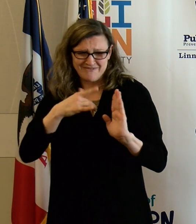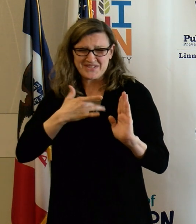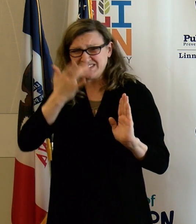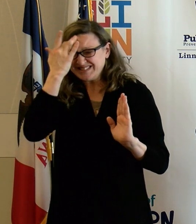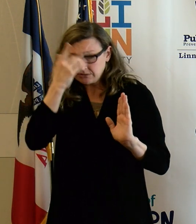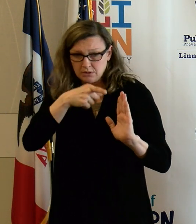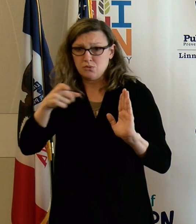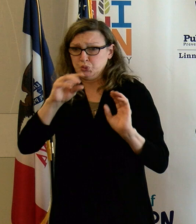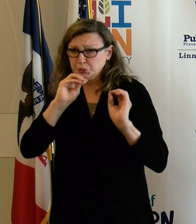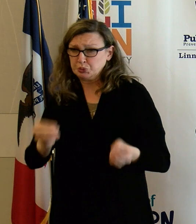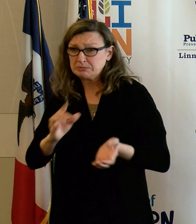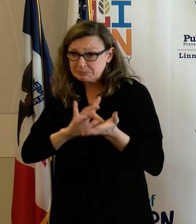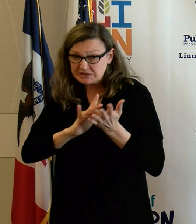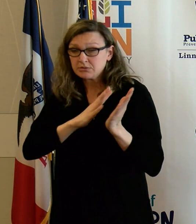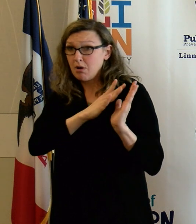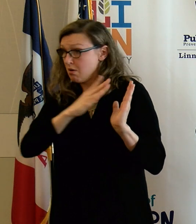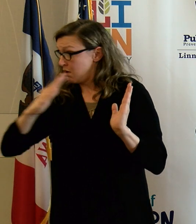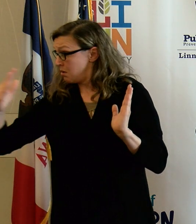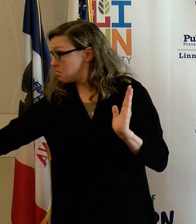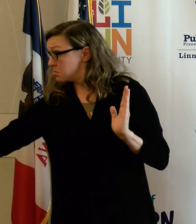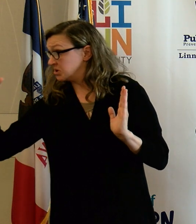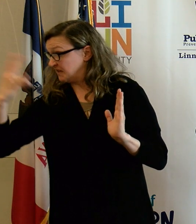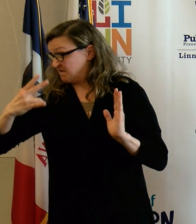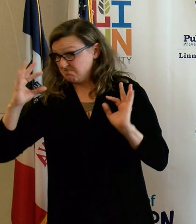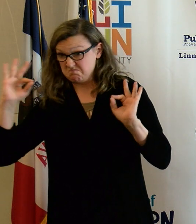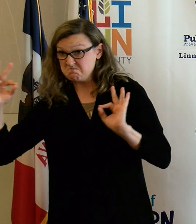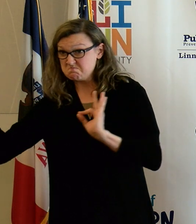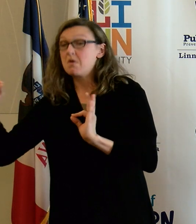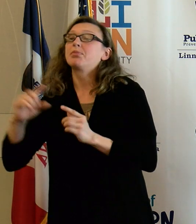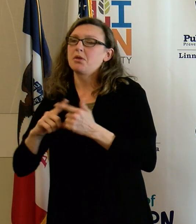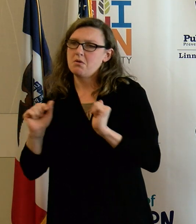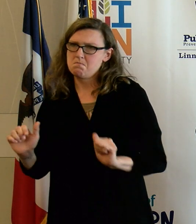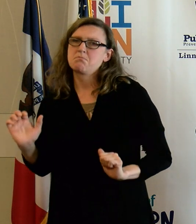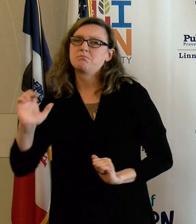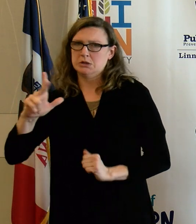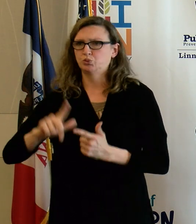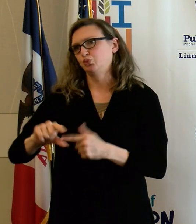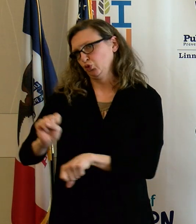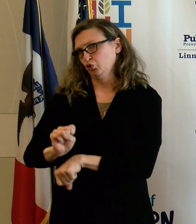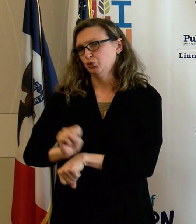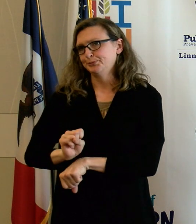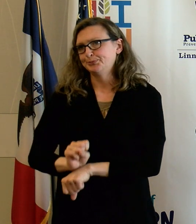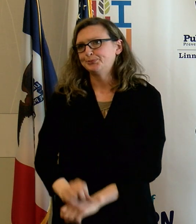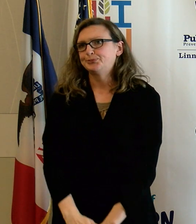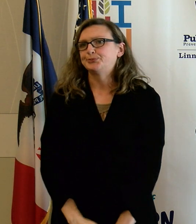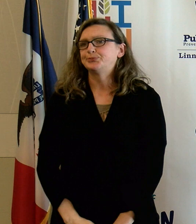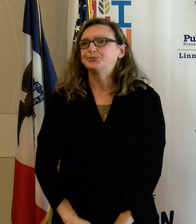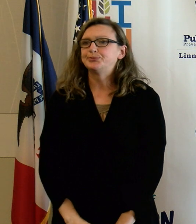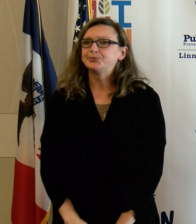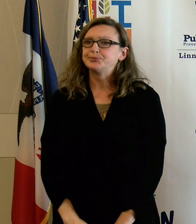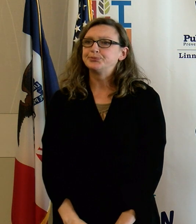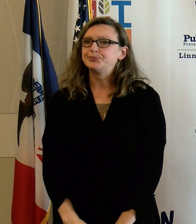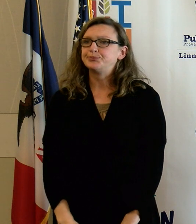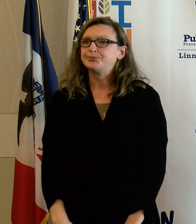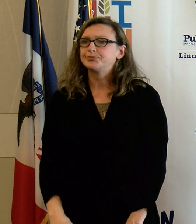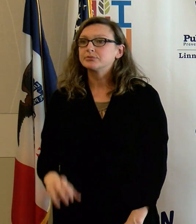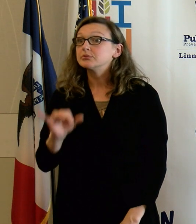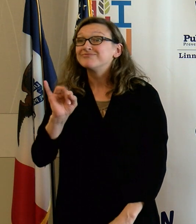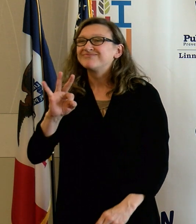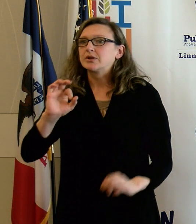met before resuming any activities outside of your home. If you have an emergency,